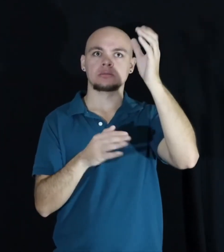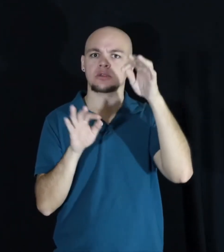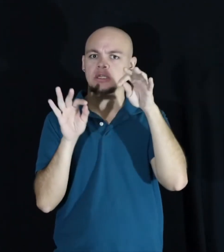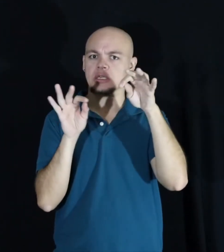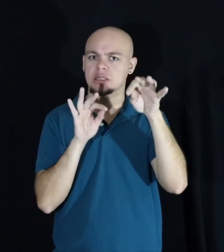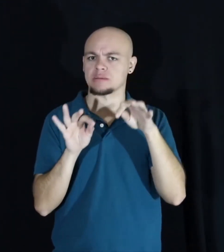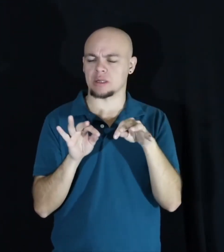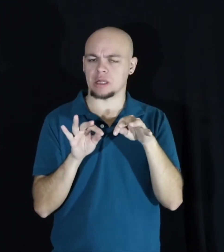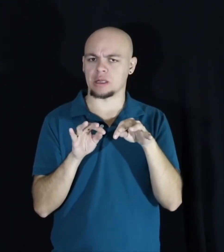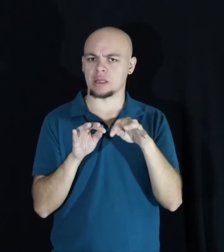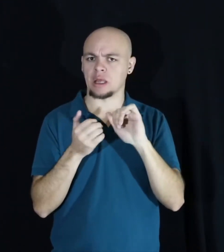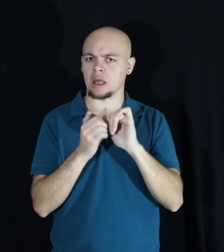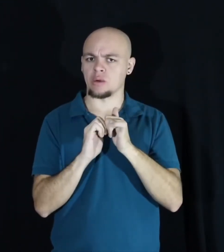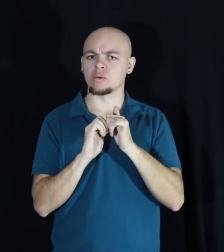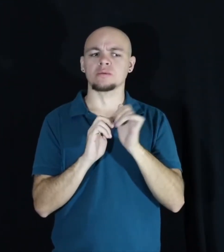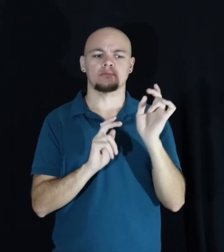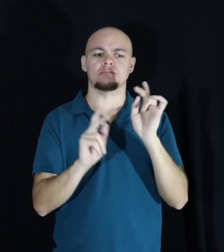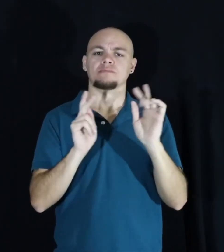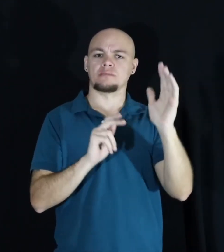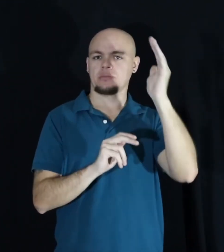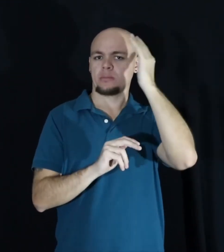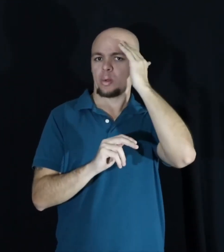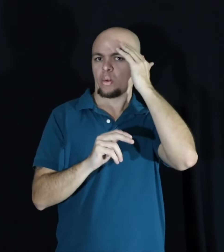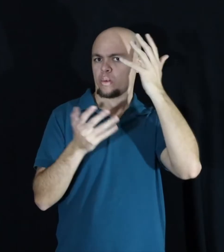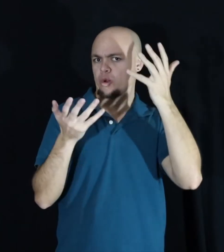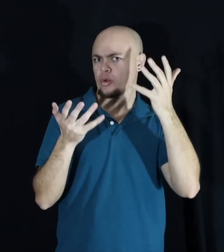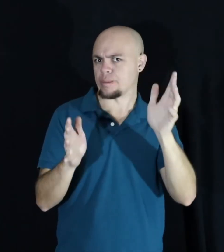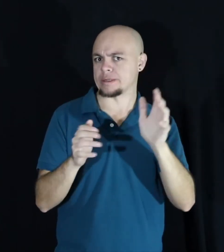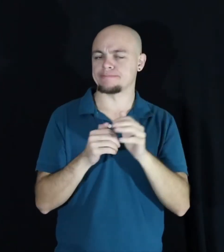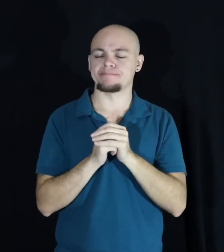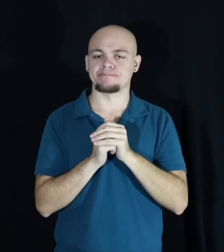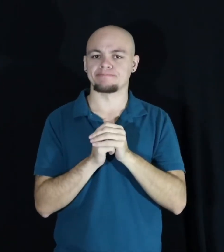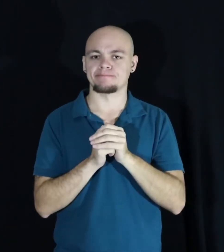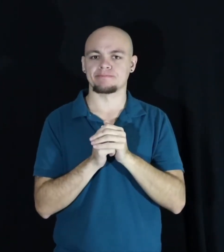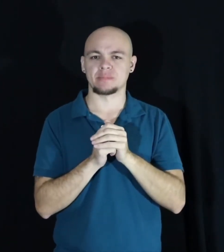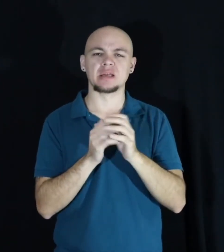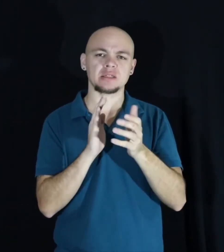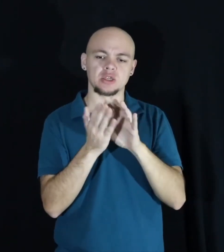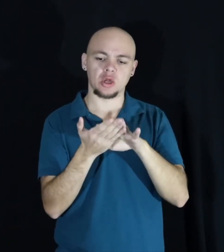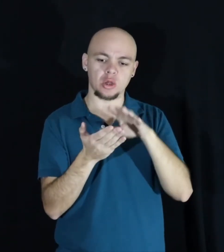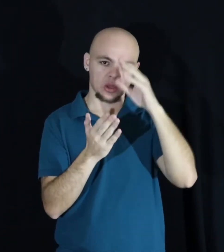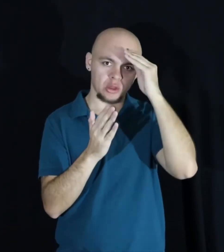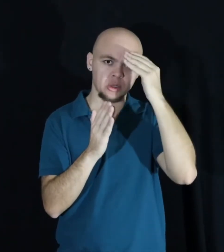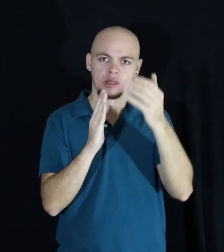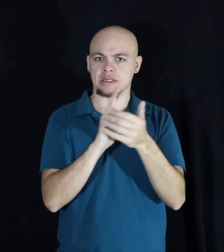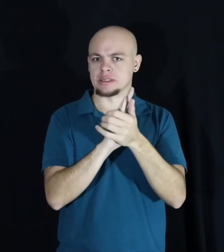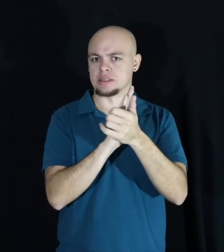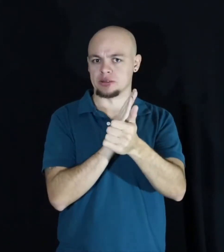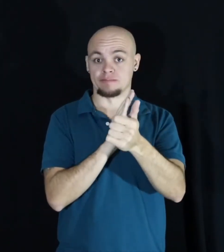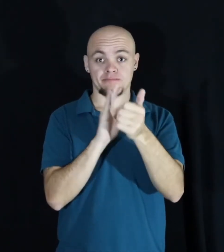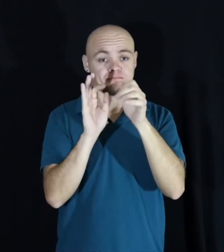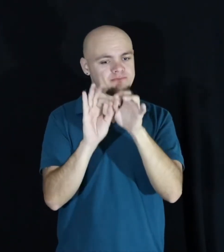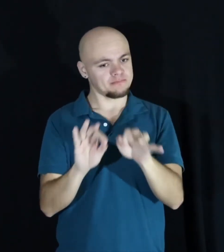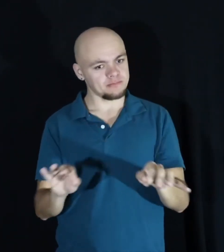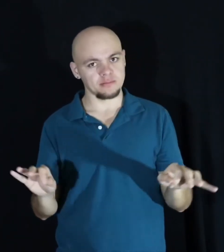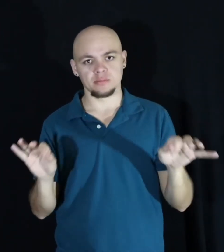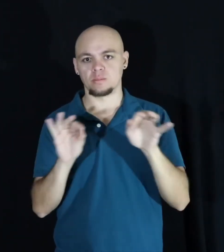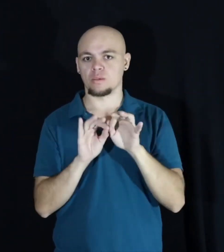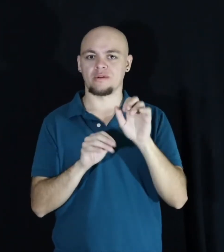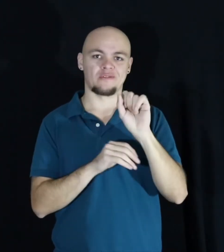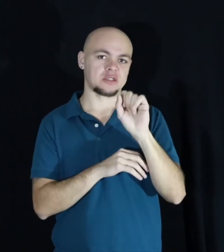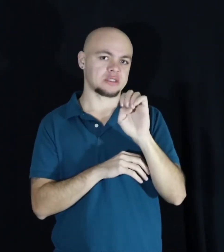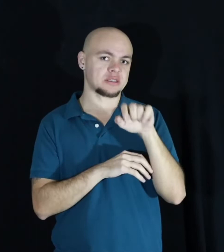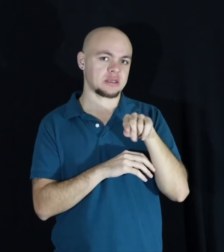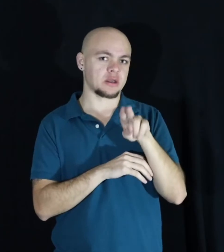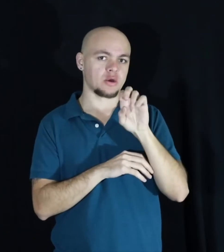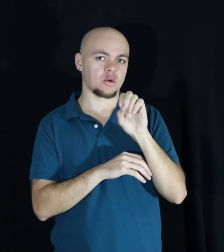of what everyone was already familiar with, which is a learning technique that was really important to Sequoia Adult School, and in general, I